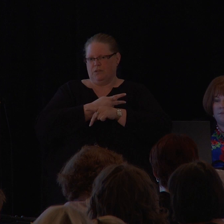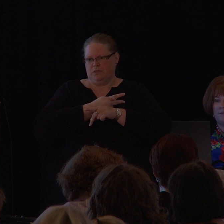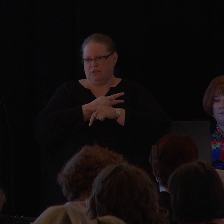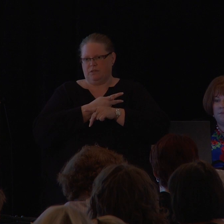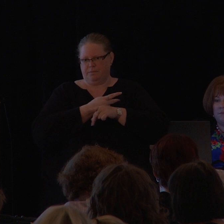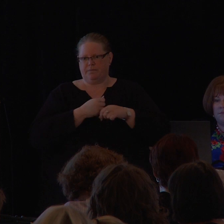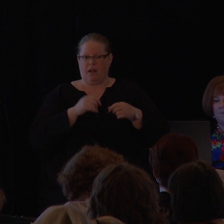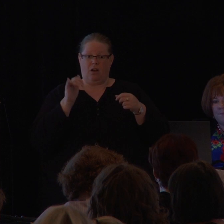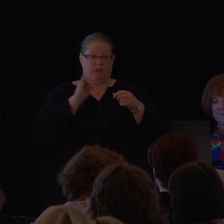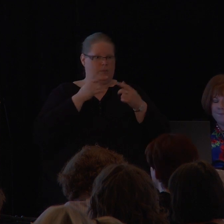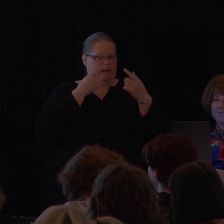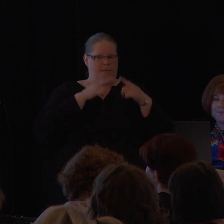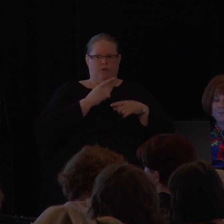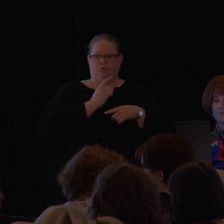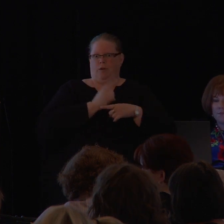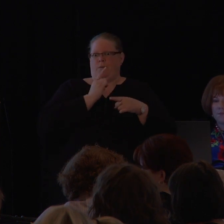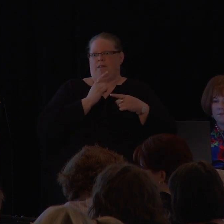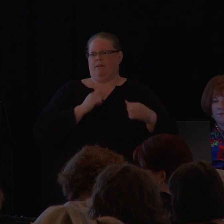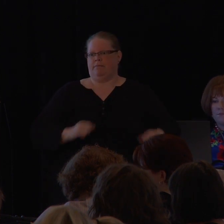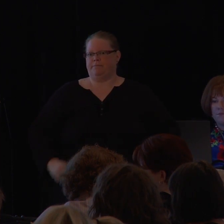guess, is another point. Next slide.